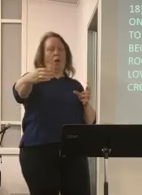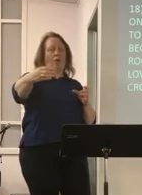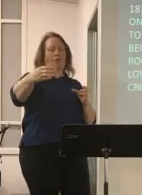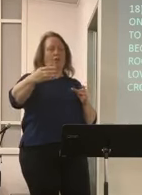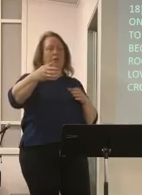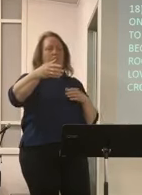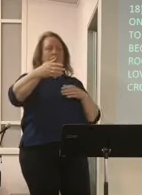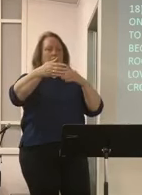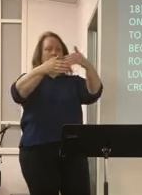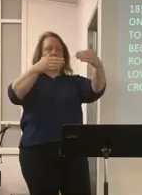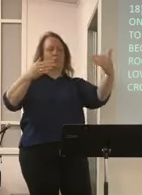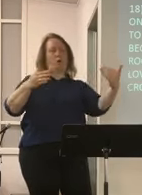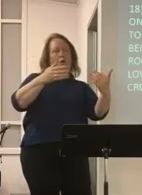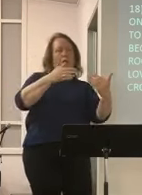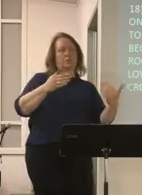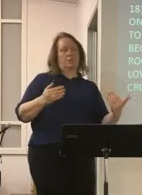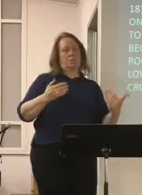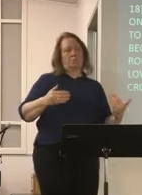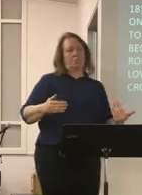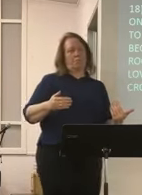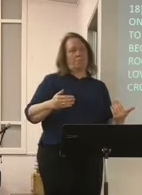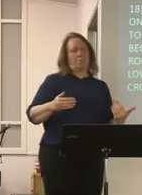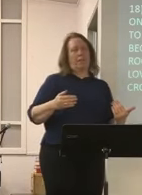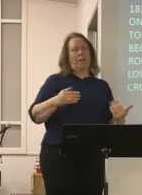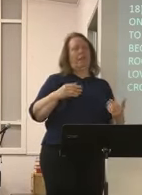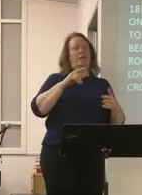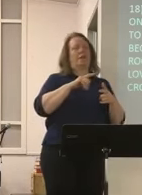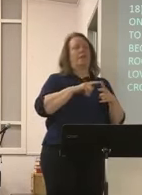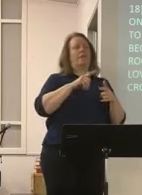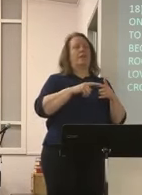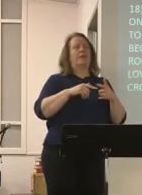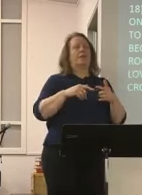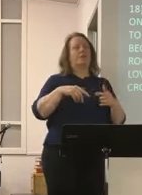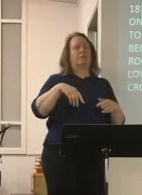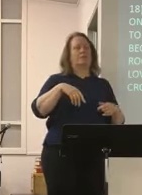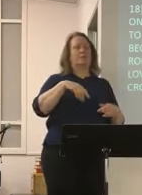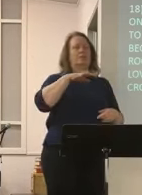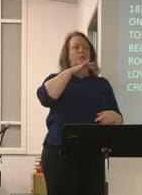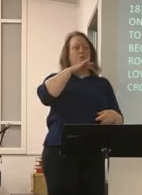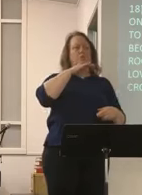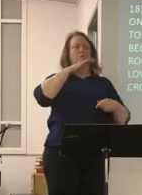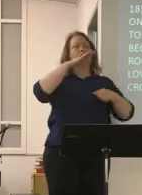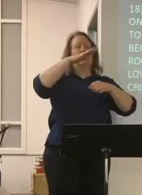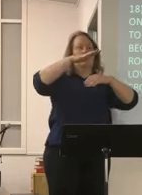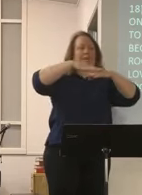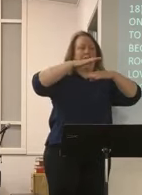the other direction. Then you would have taken dirt and compacted it down.